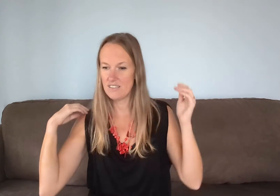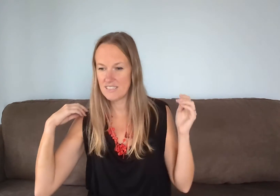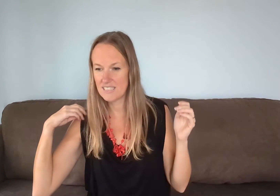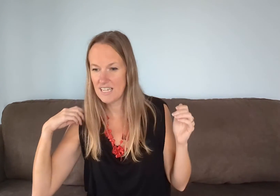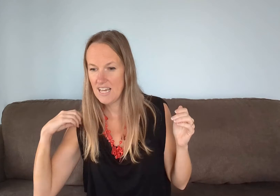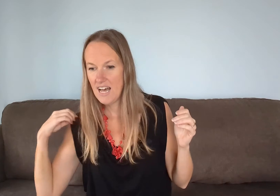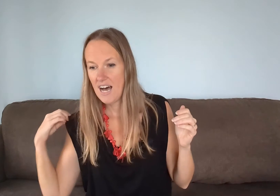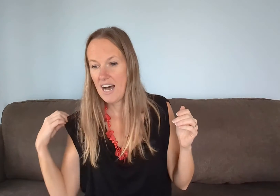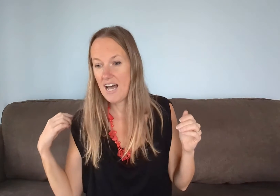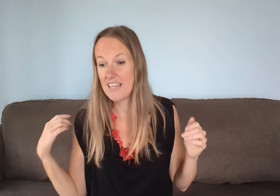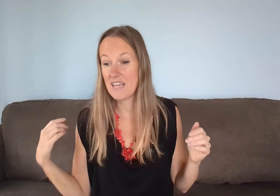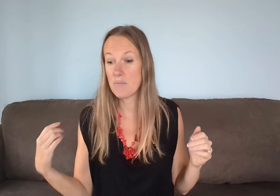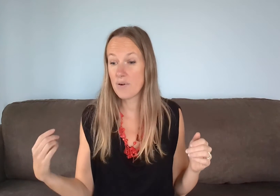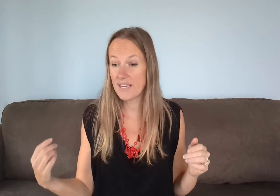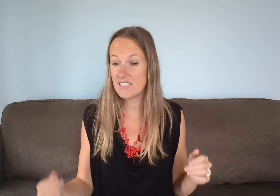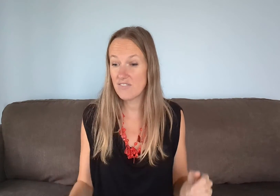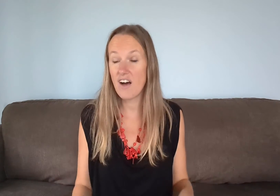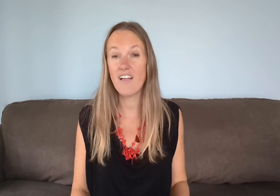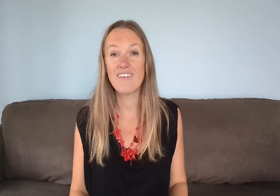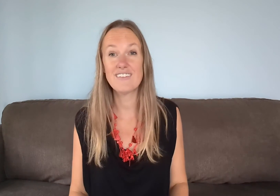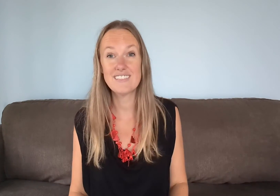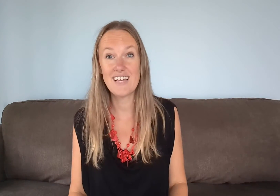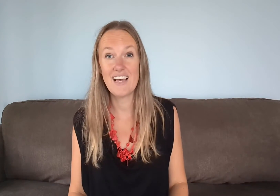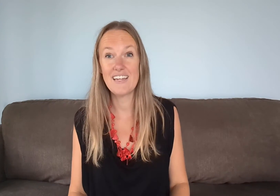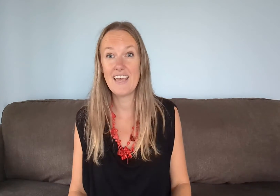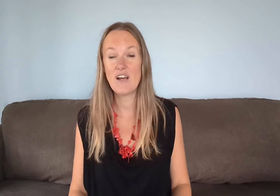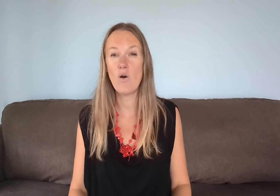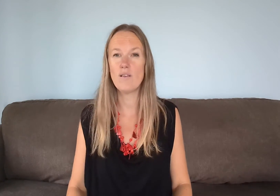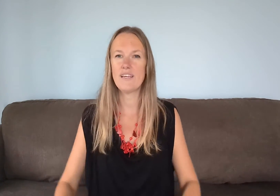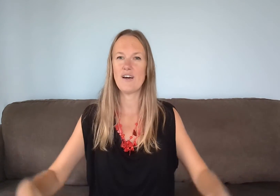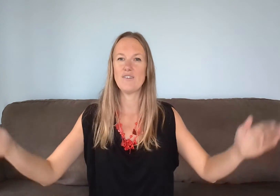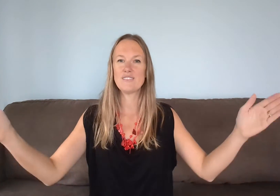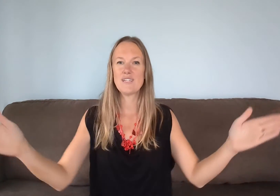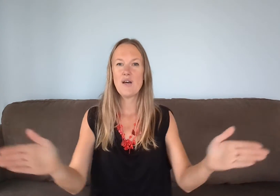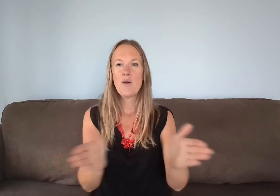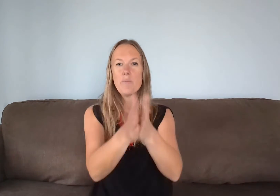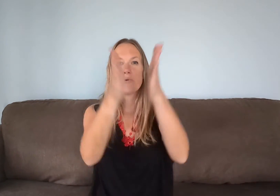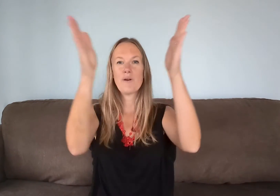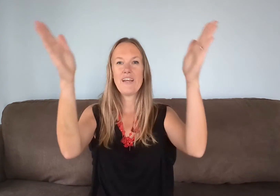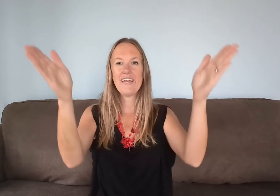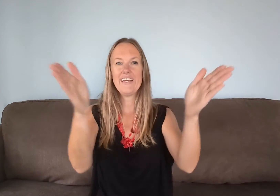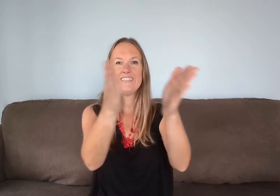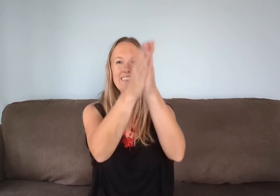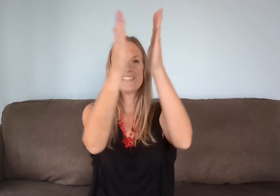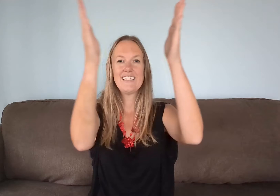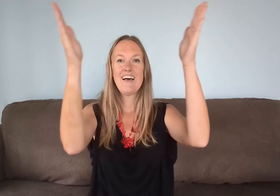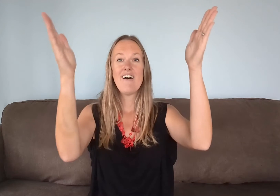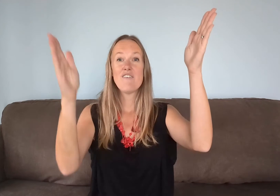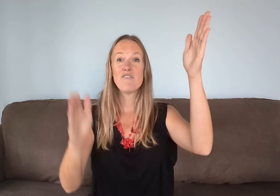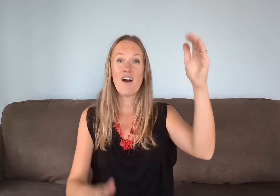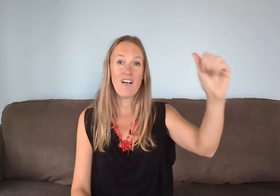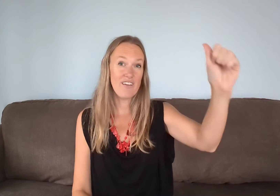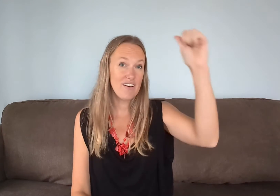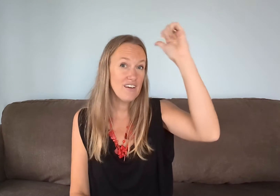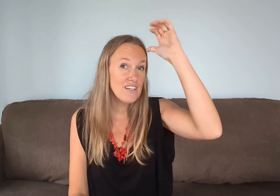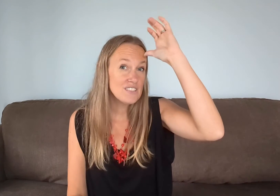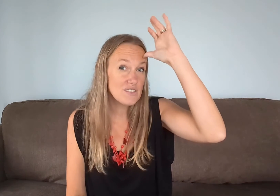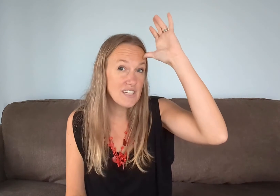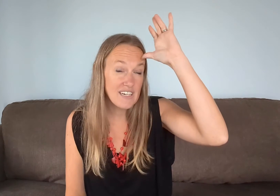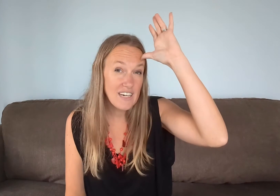hosts. And then praise Father, Son, and Holy Ghost. Praise Father. So starting here